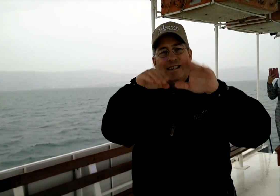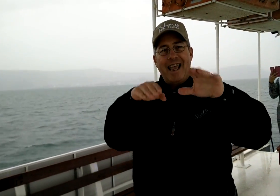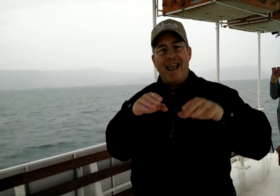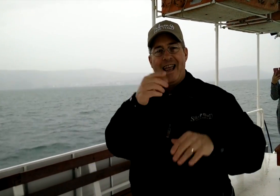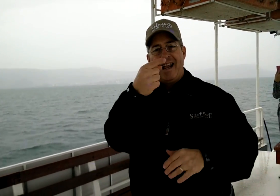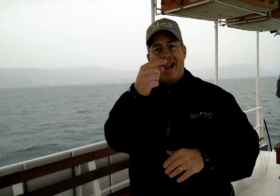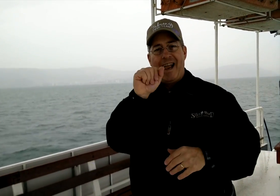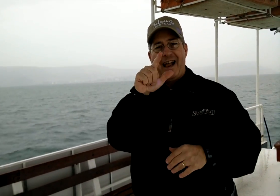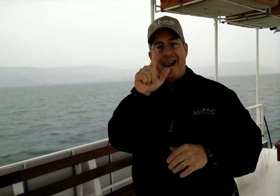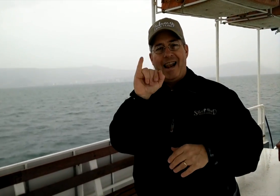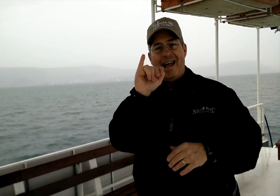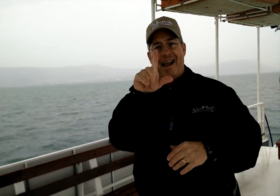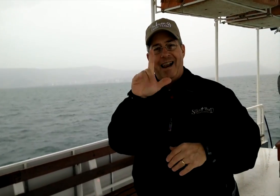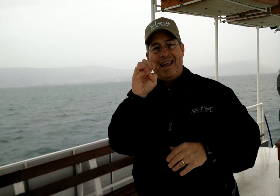Well, we're on the Sea of Galilee now.